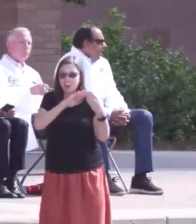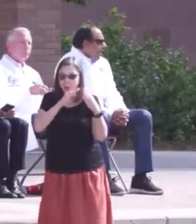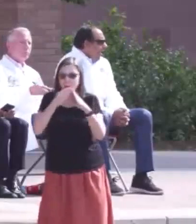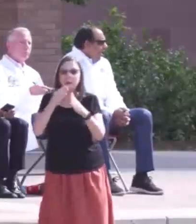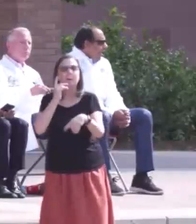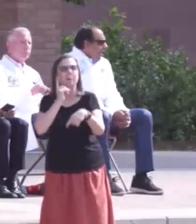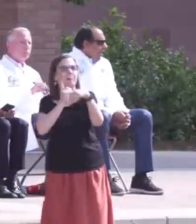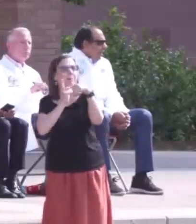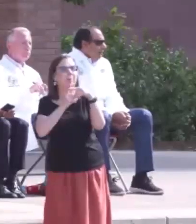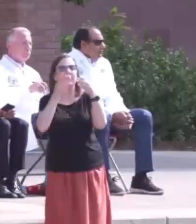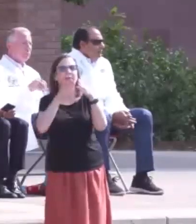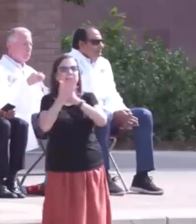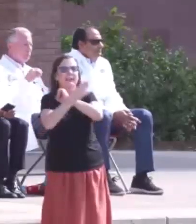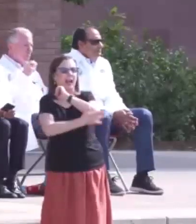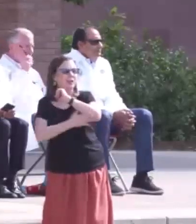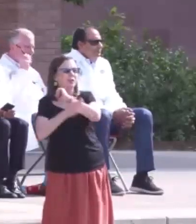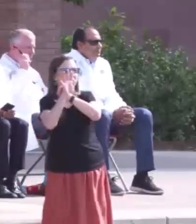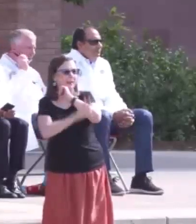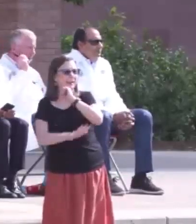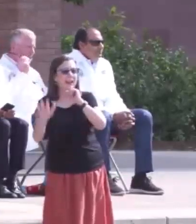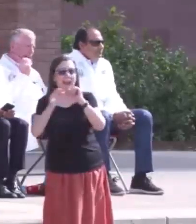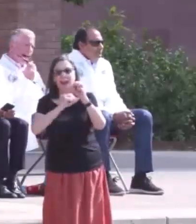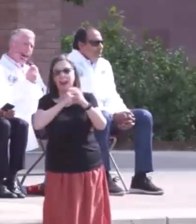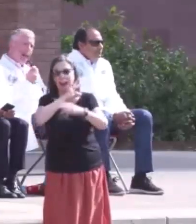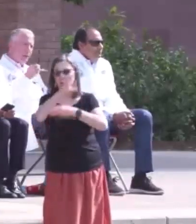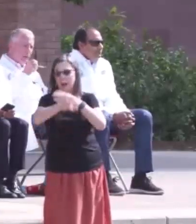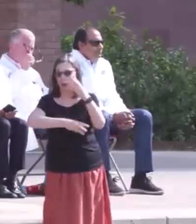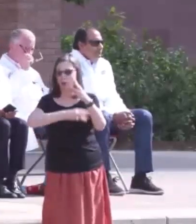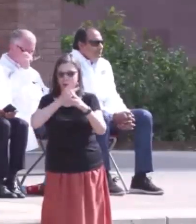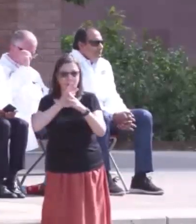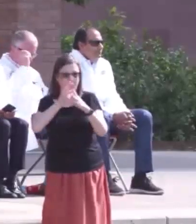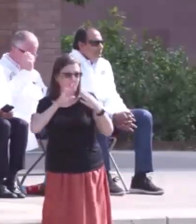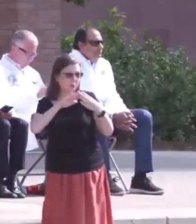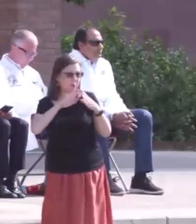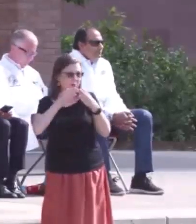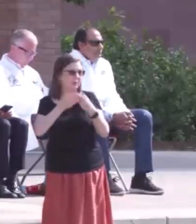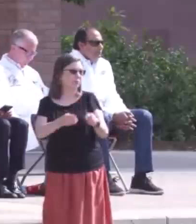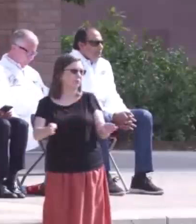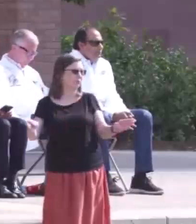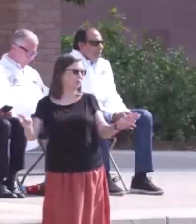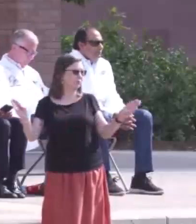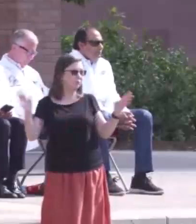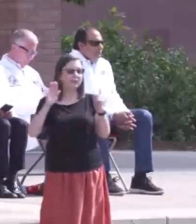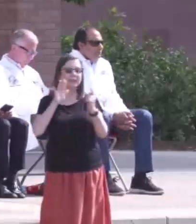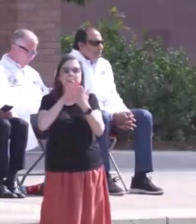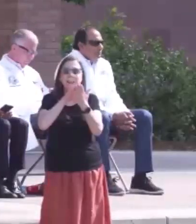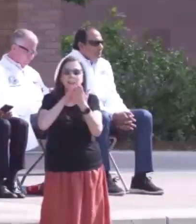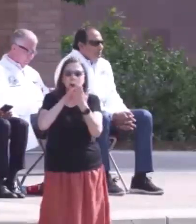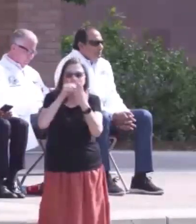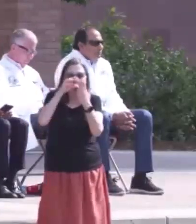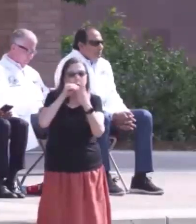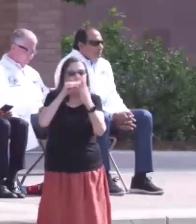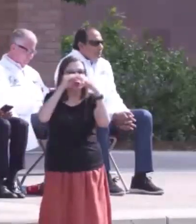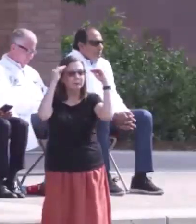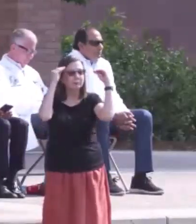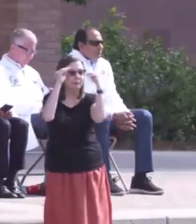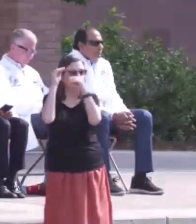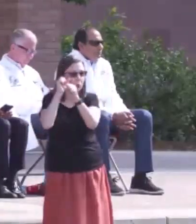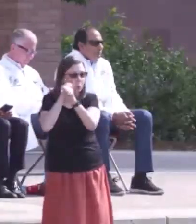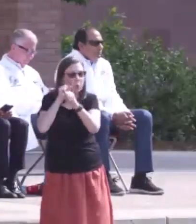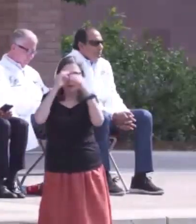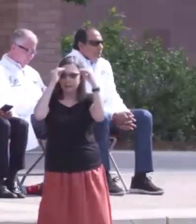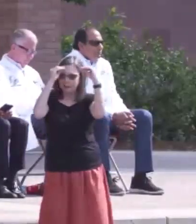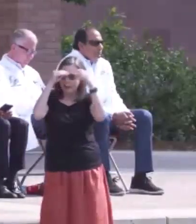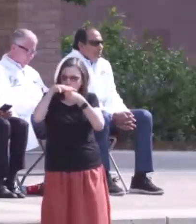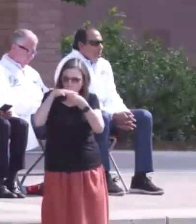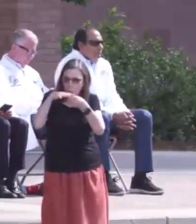as nationally and international community. His scholarly work, teaching locally,